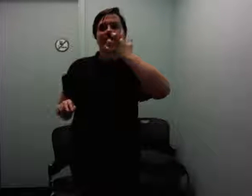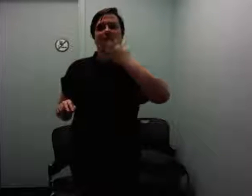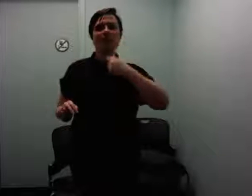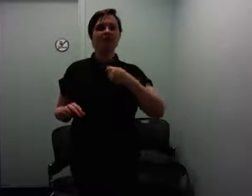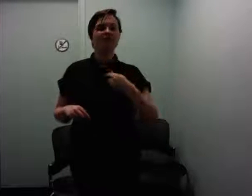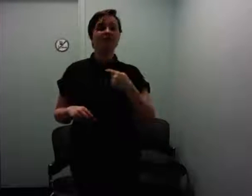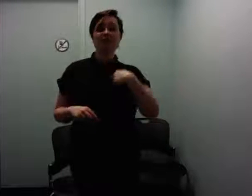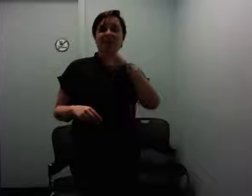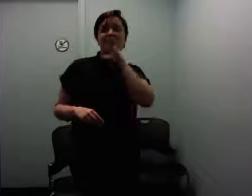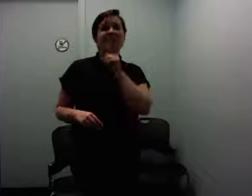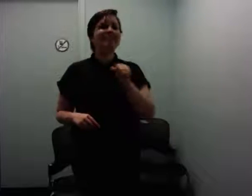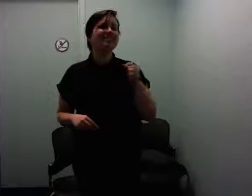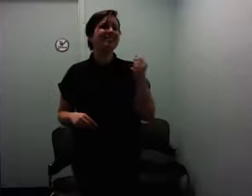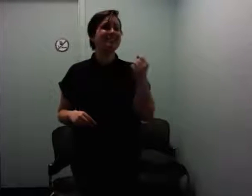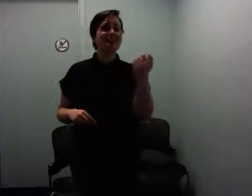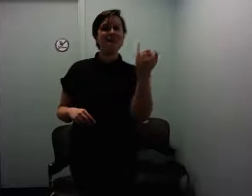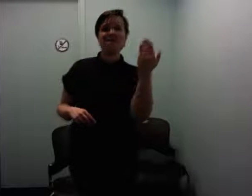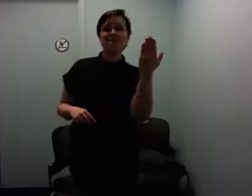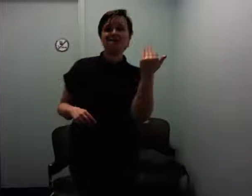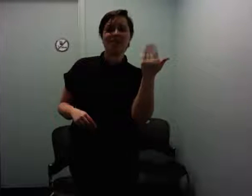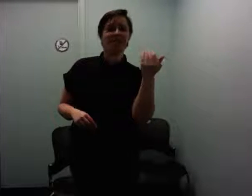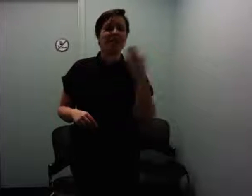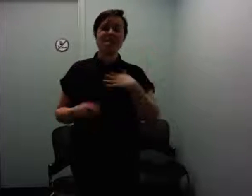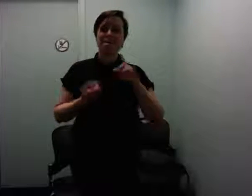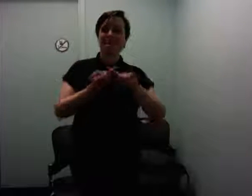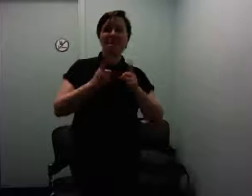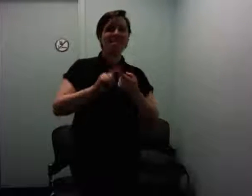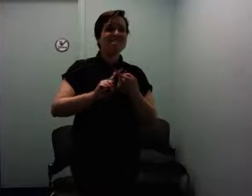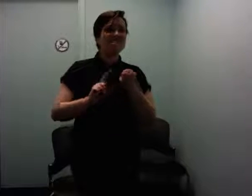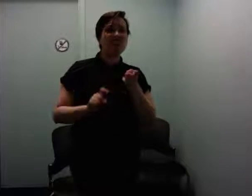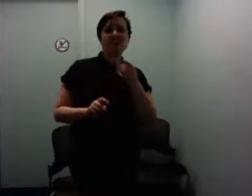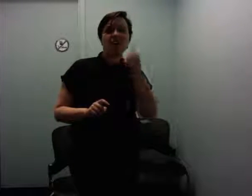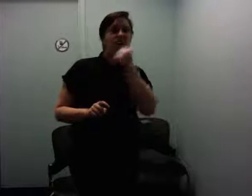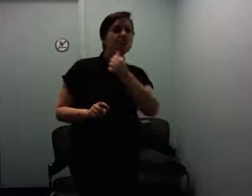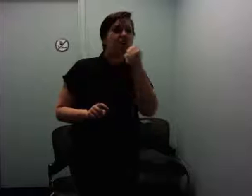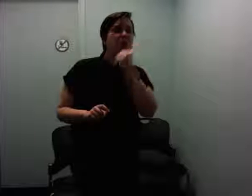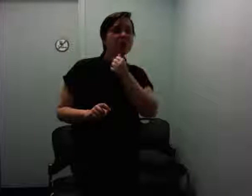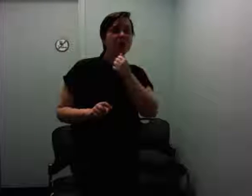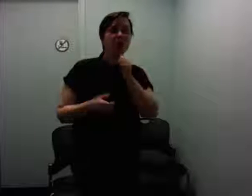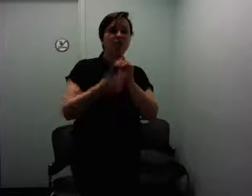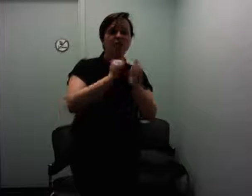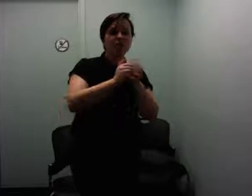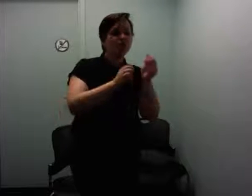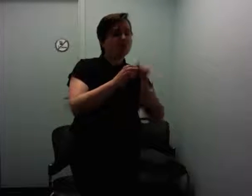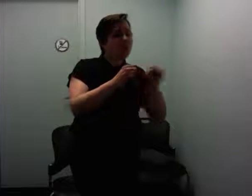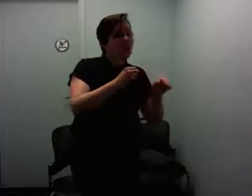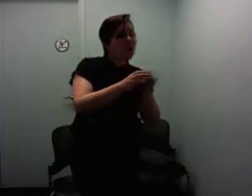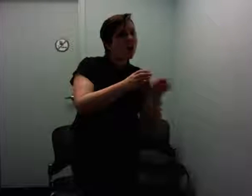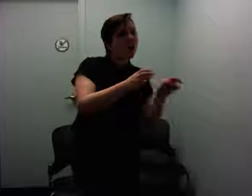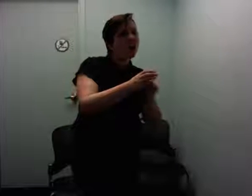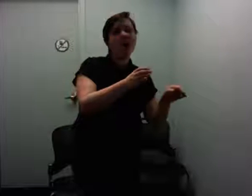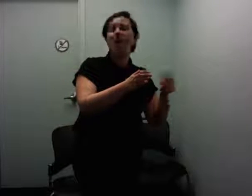muscly. When at 18, my male friends were unable to express their feelings.